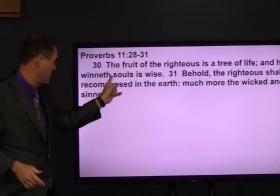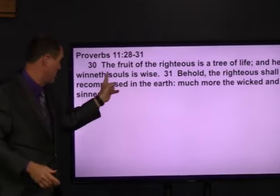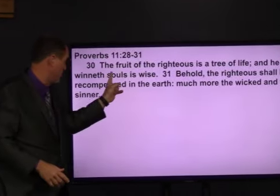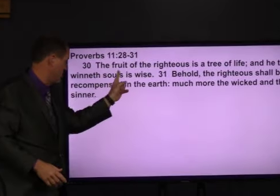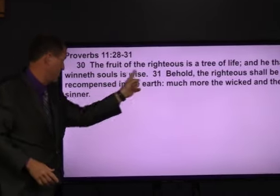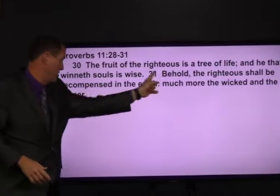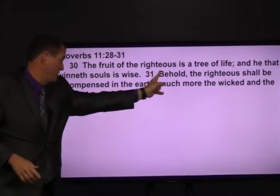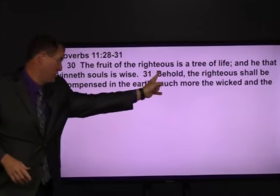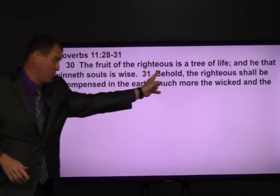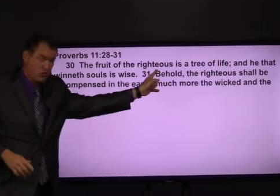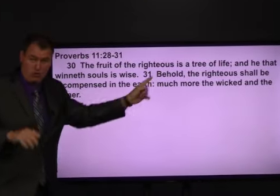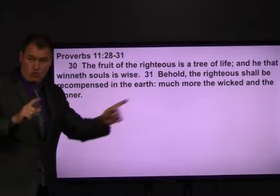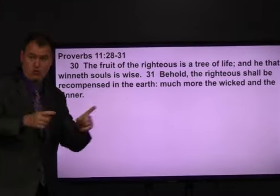if I'm righteous,